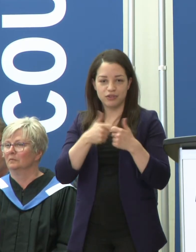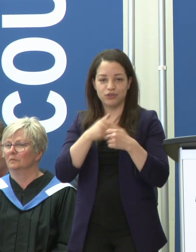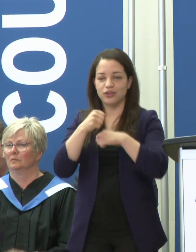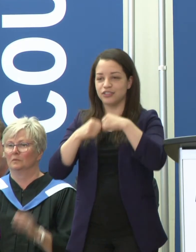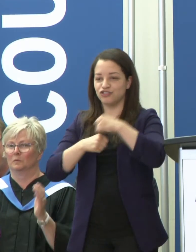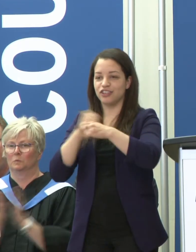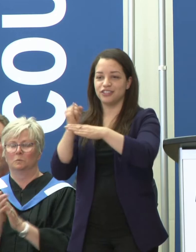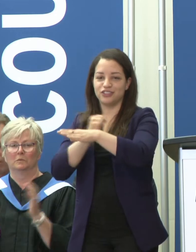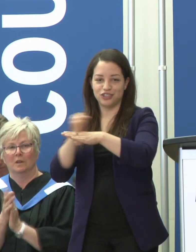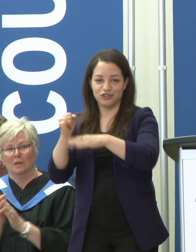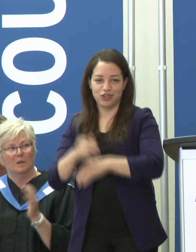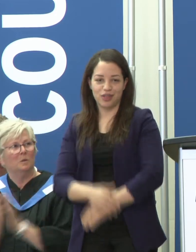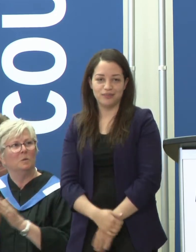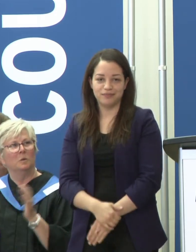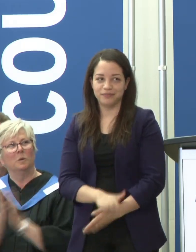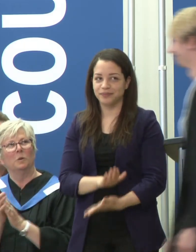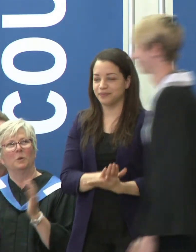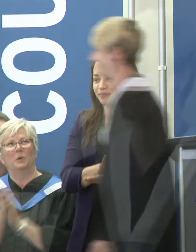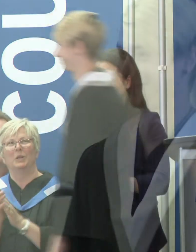and Industrial.